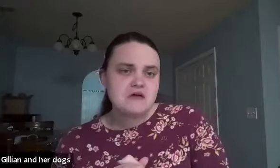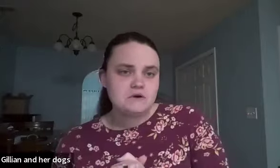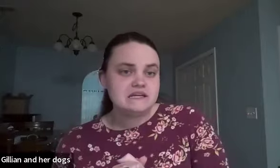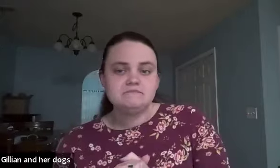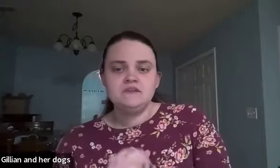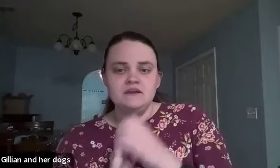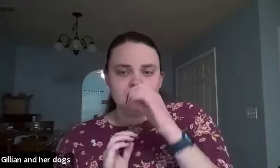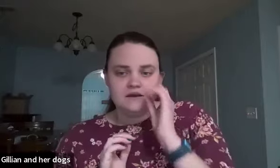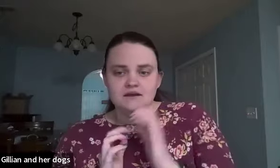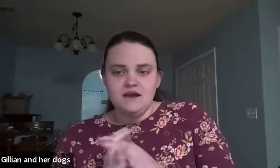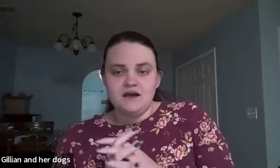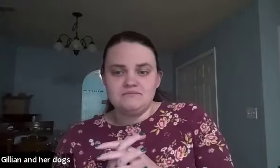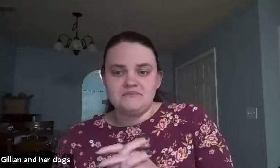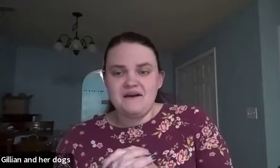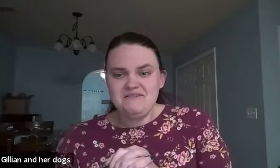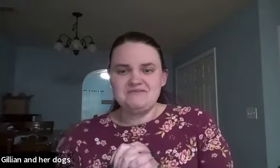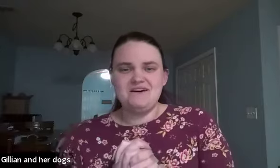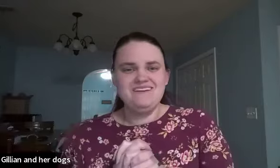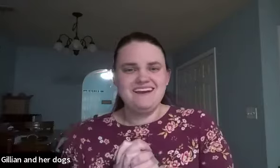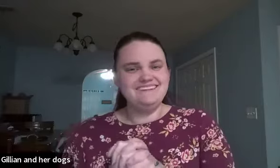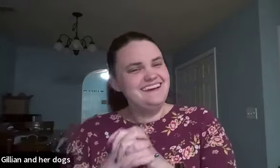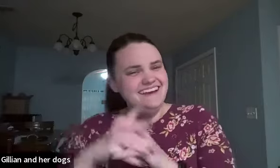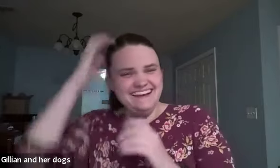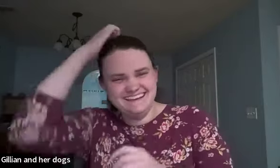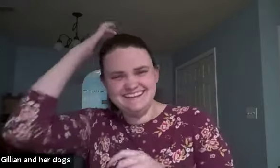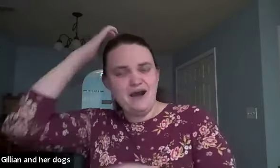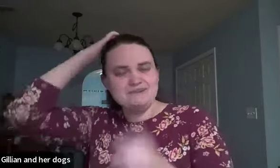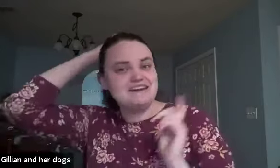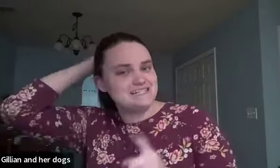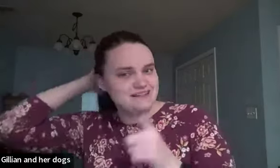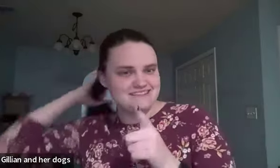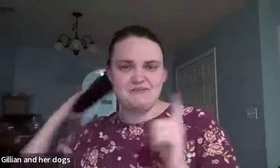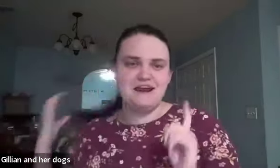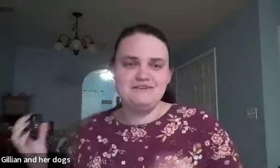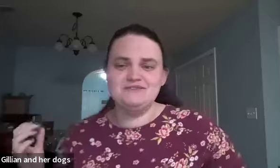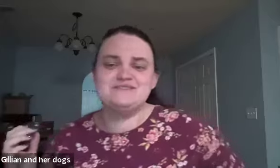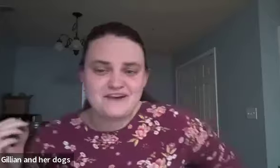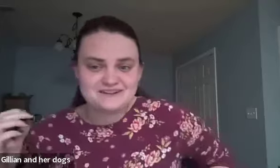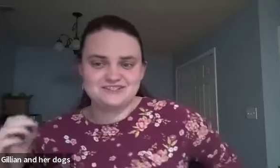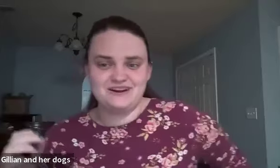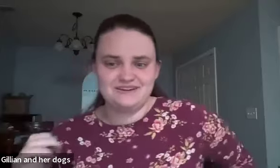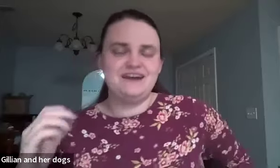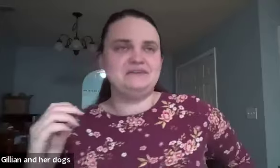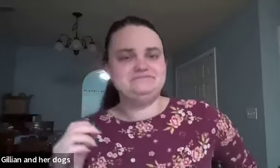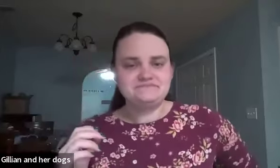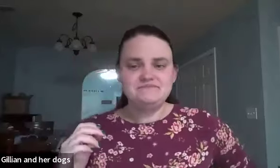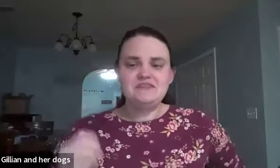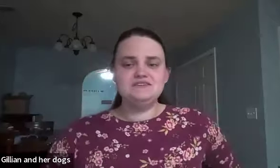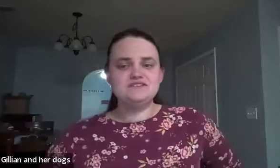that wouldn't. Oh, okay. I was not expecting that one. I don't know. So fire truck. Okay.